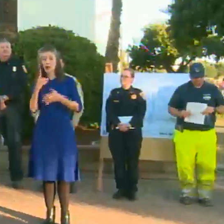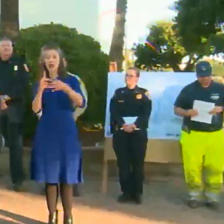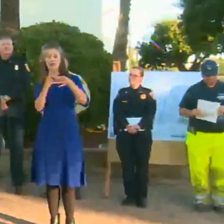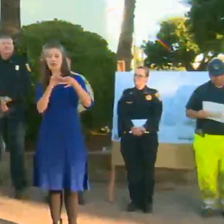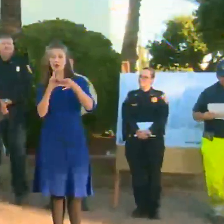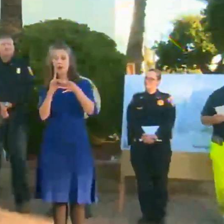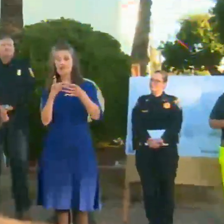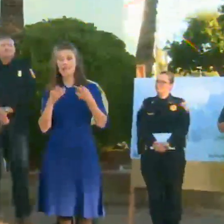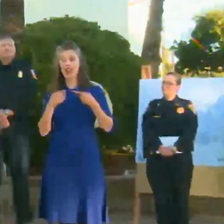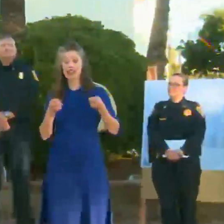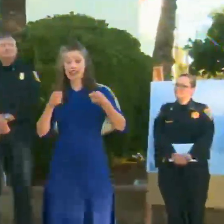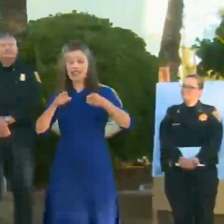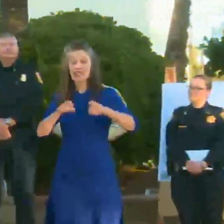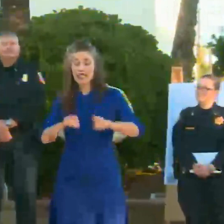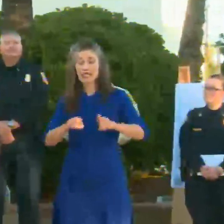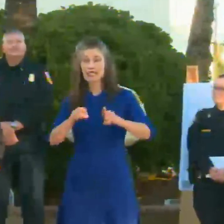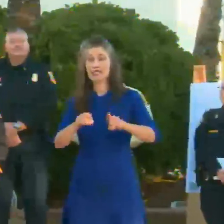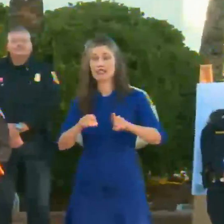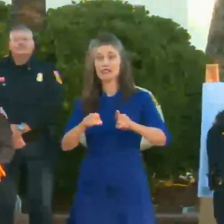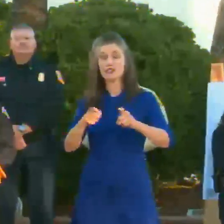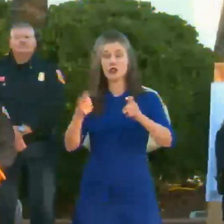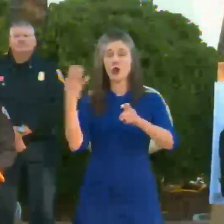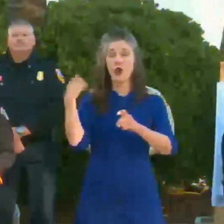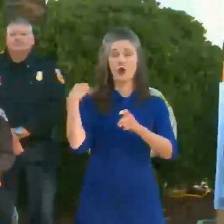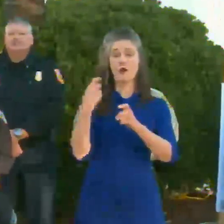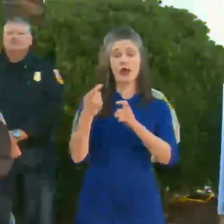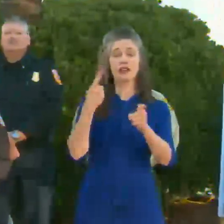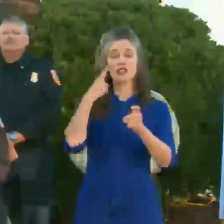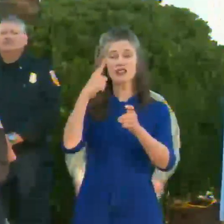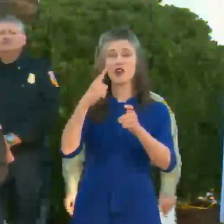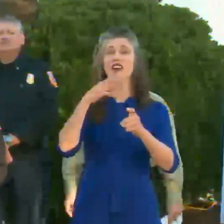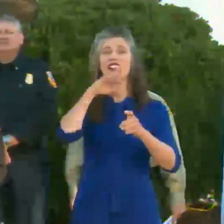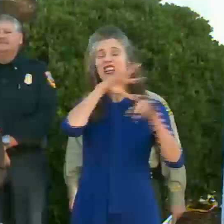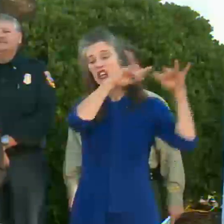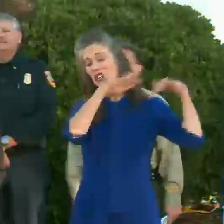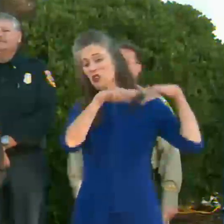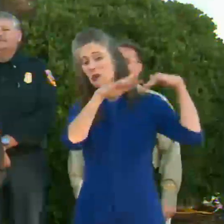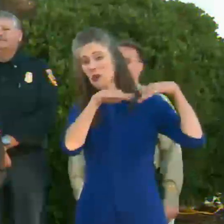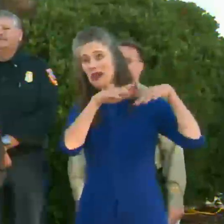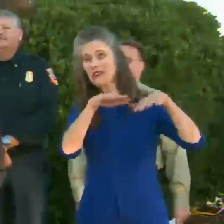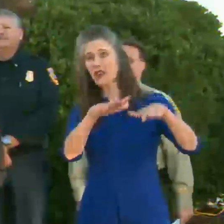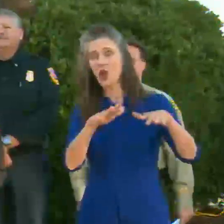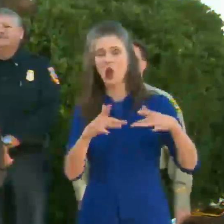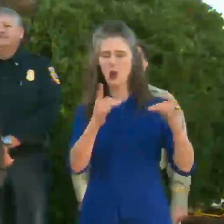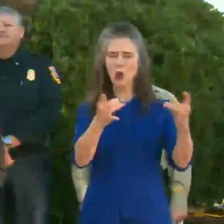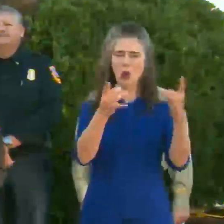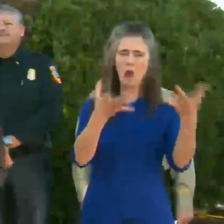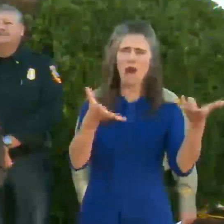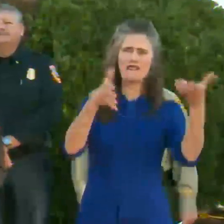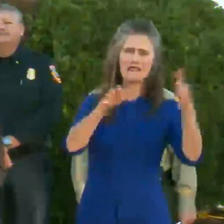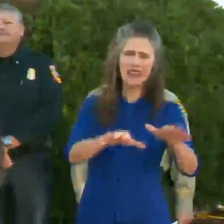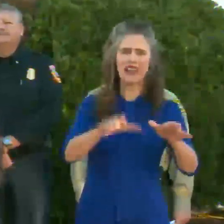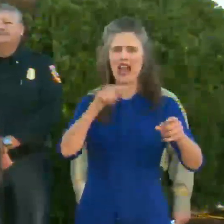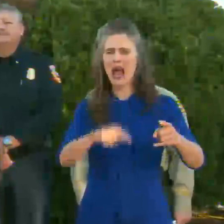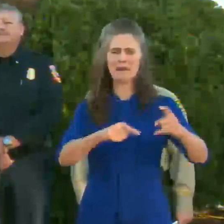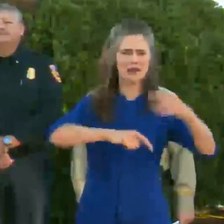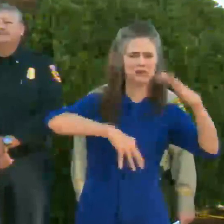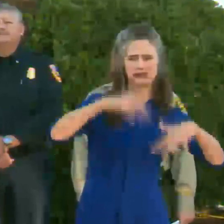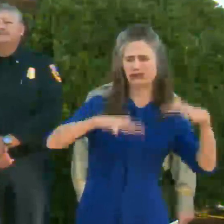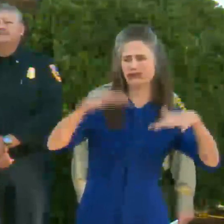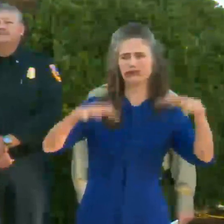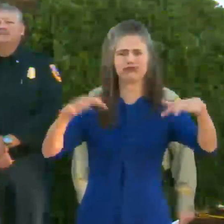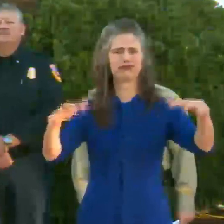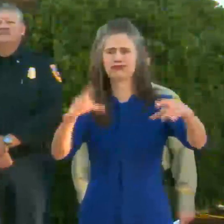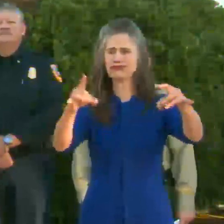Incident Commanders for this debris flow event. This event has devastated our community. The Board of Directors